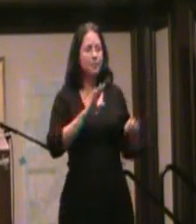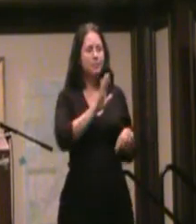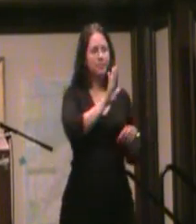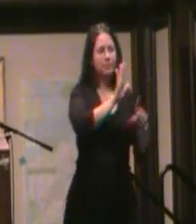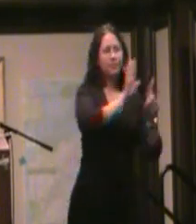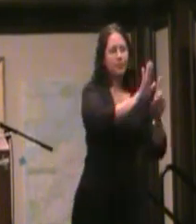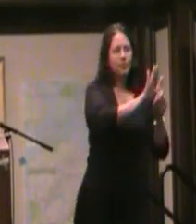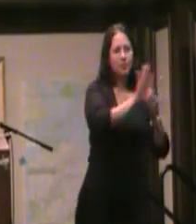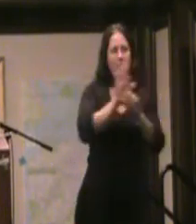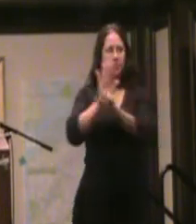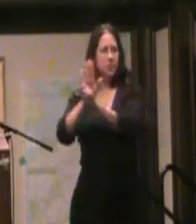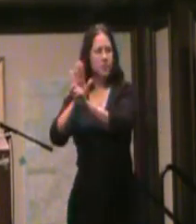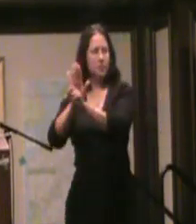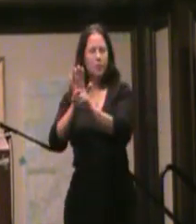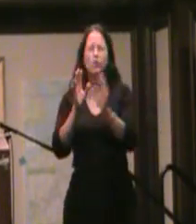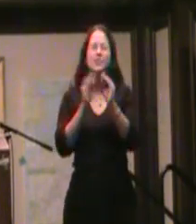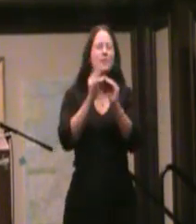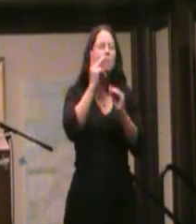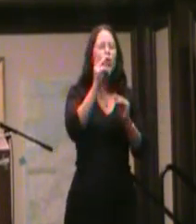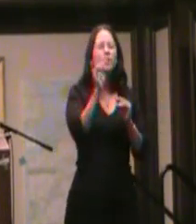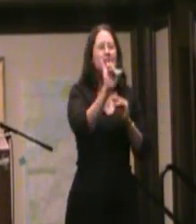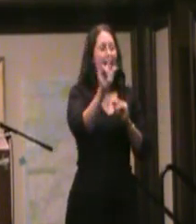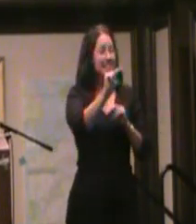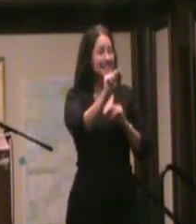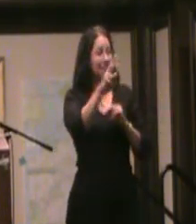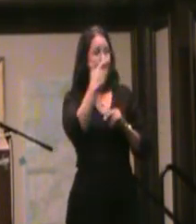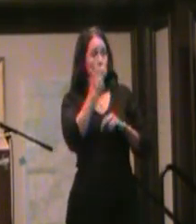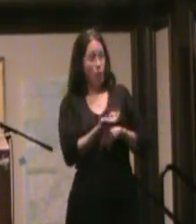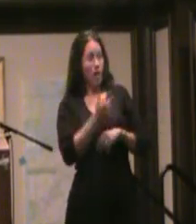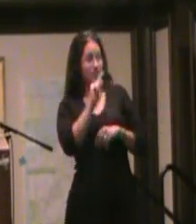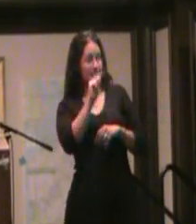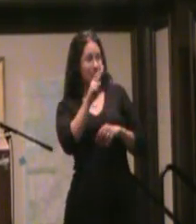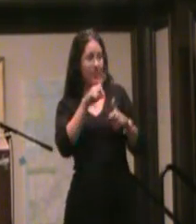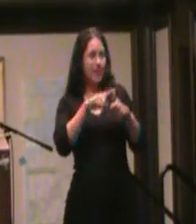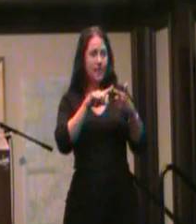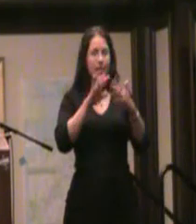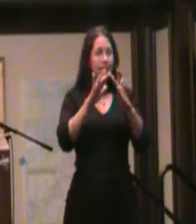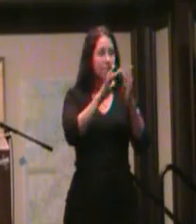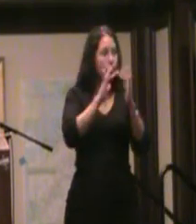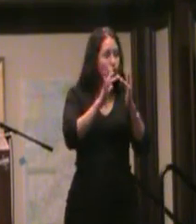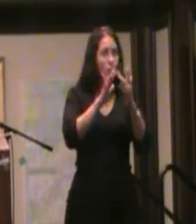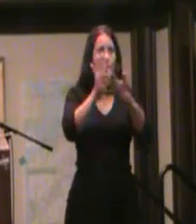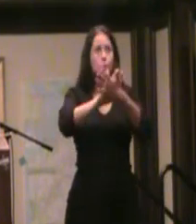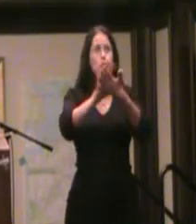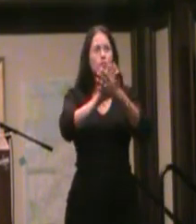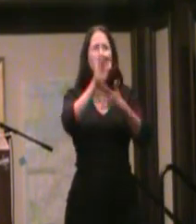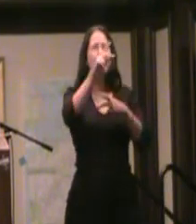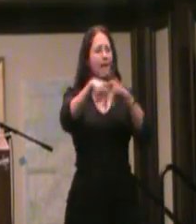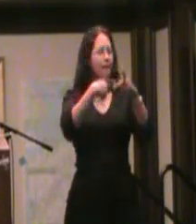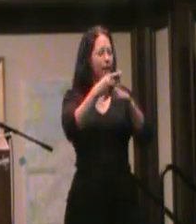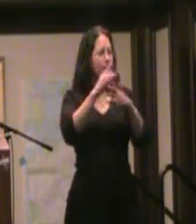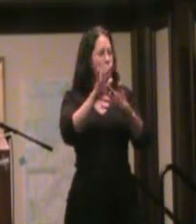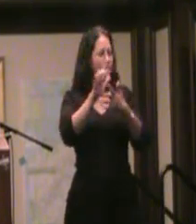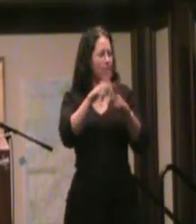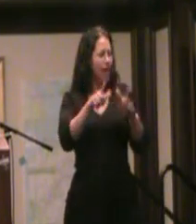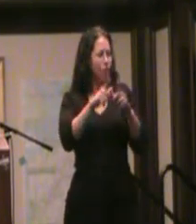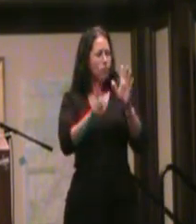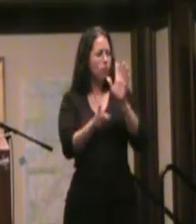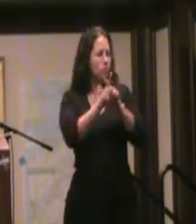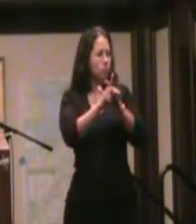you hear commonly in TV and movies and now the internet. So, for